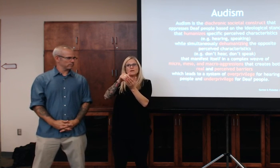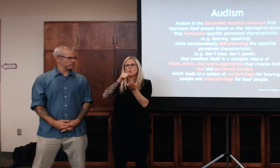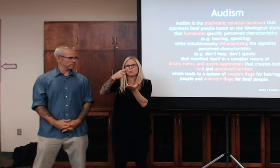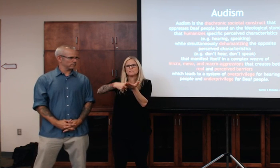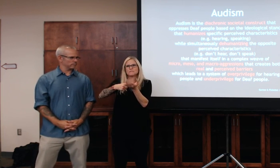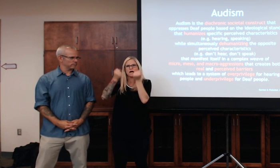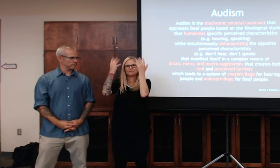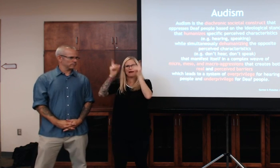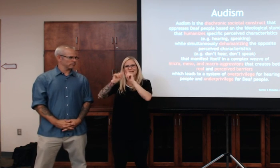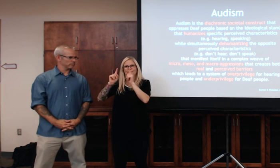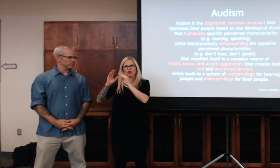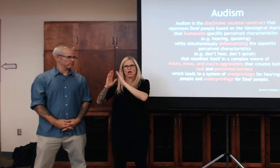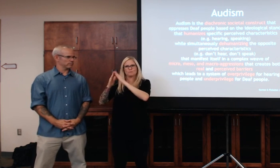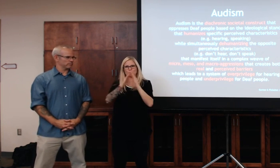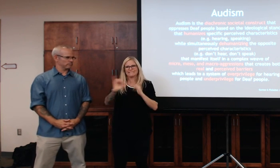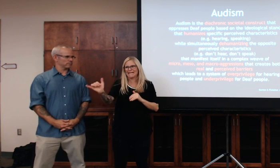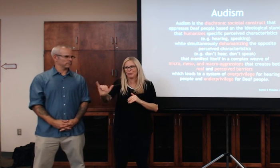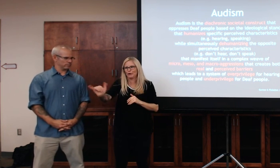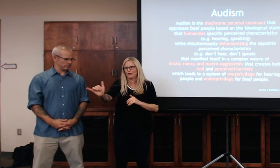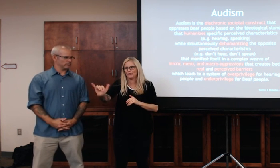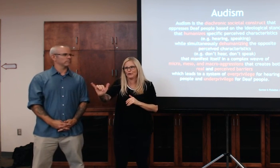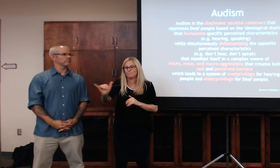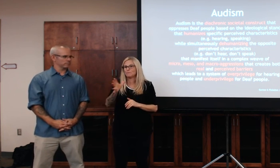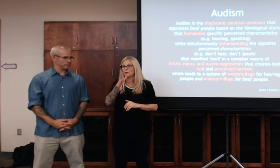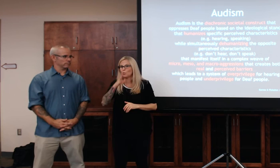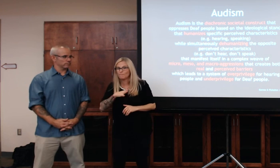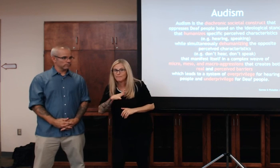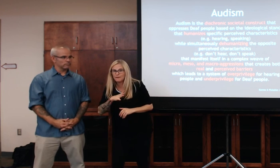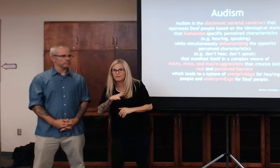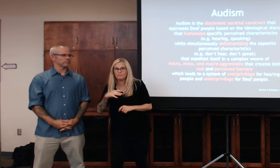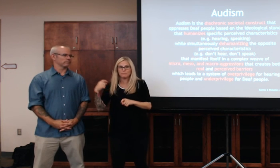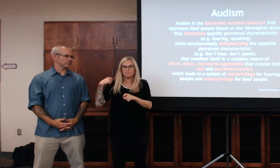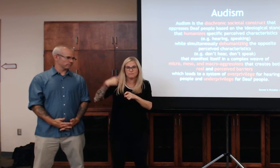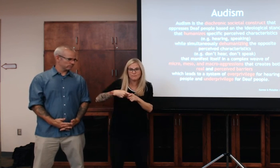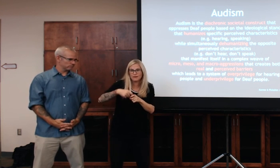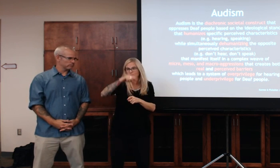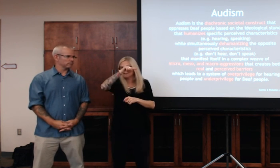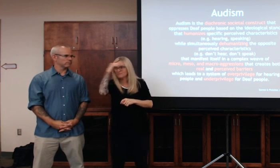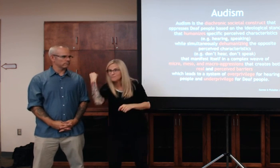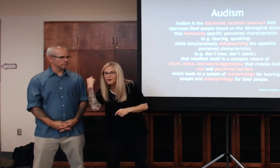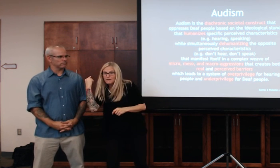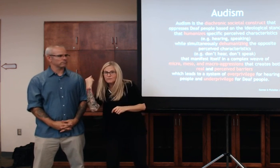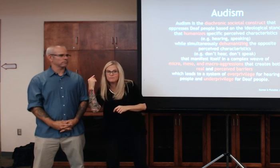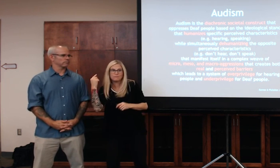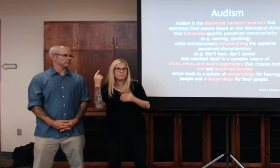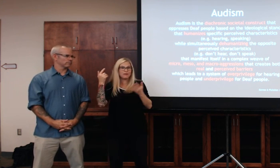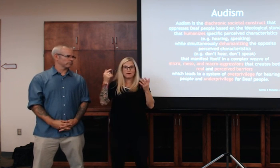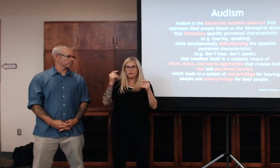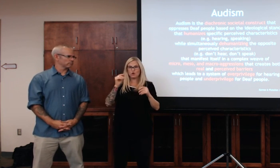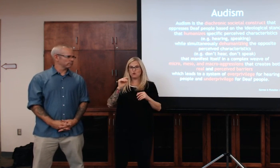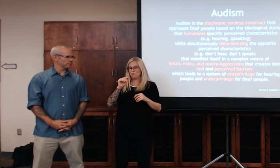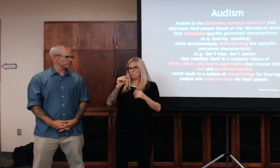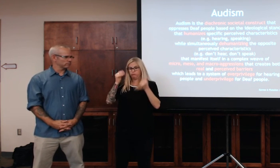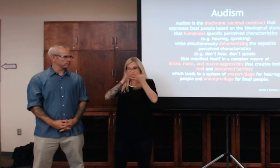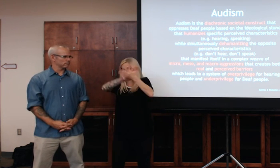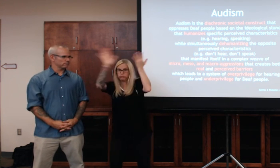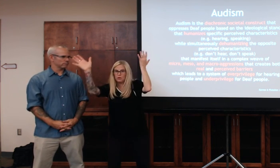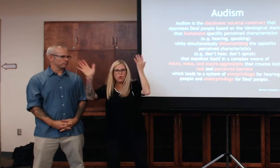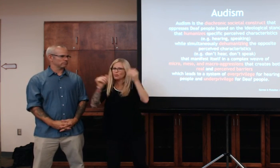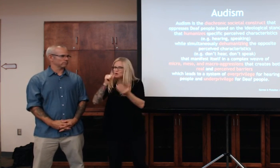Often they don't discuss many different communities either. Women, Latino, African American, a variety of different